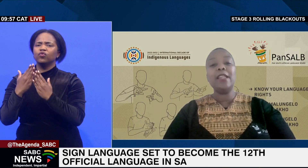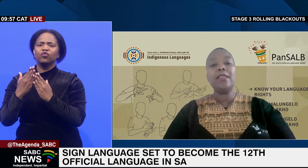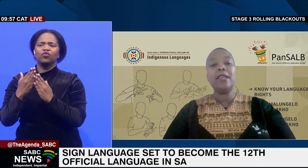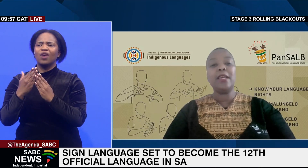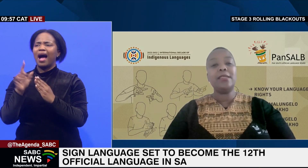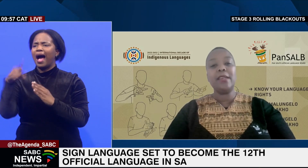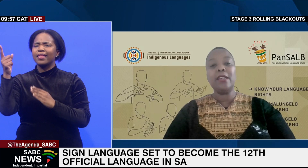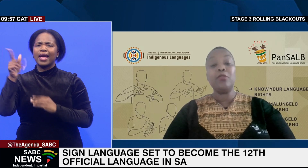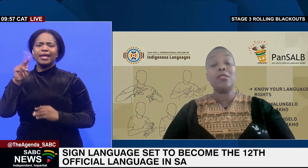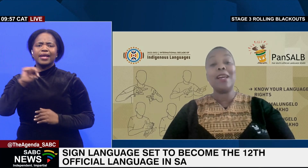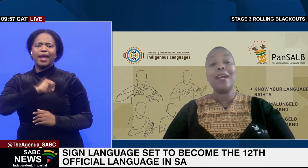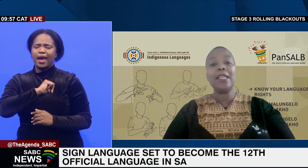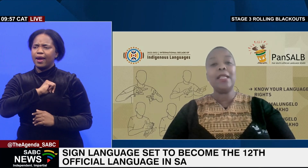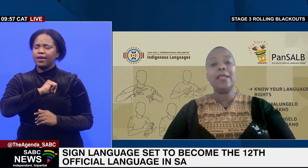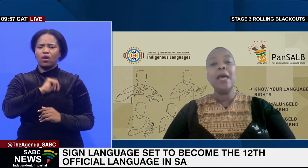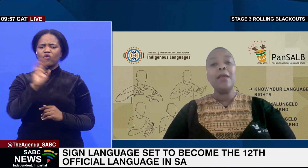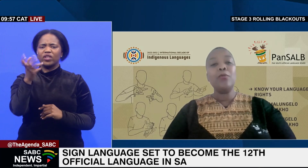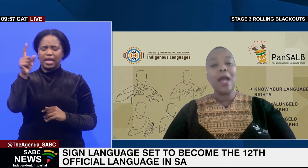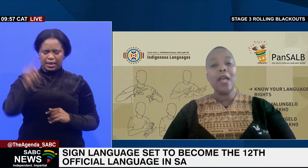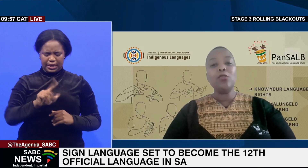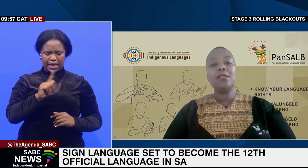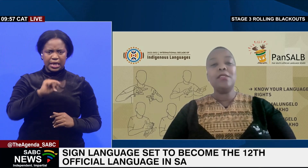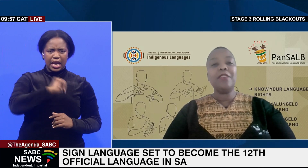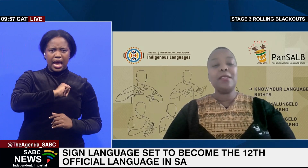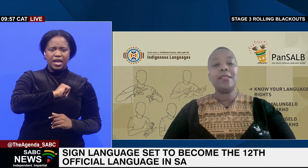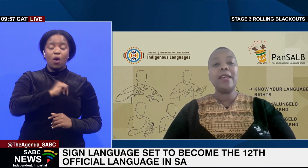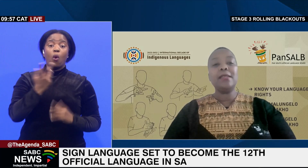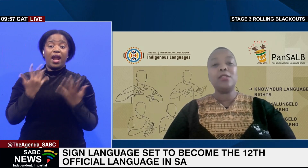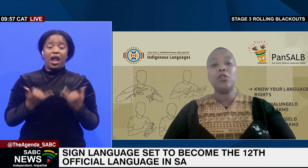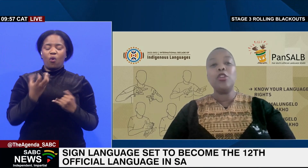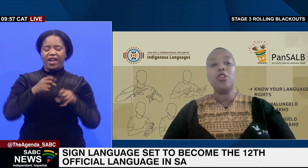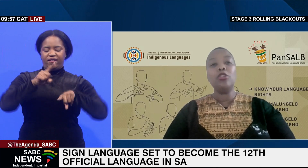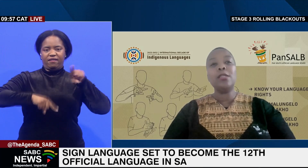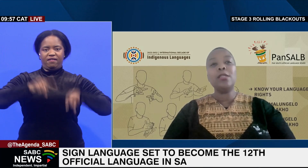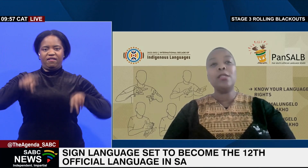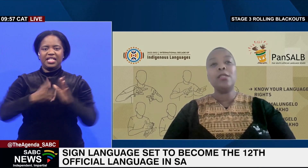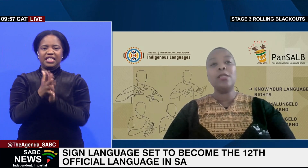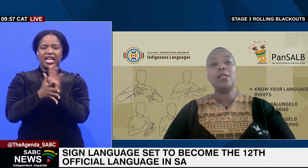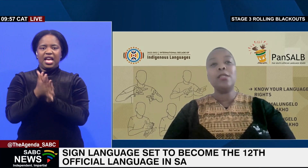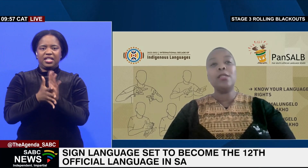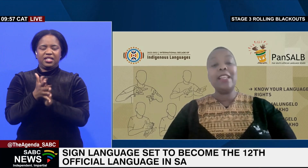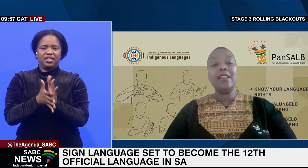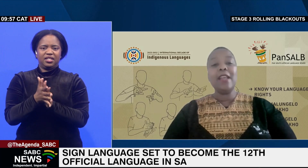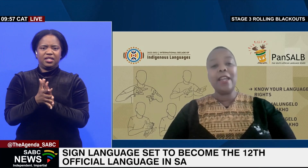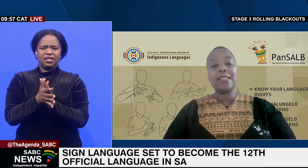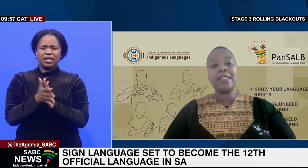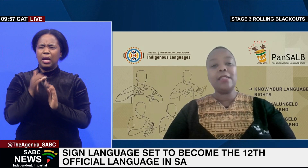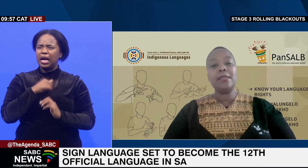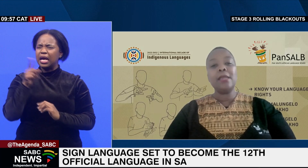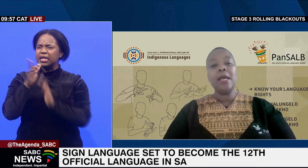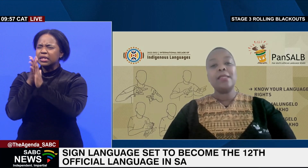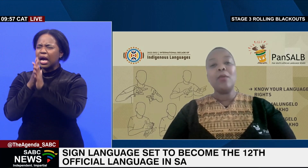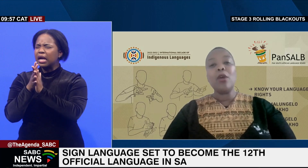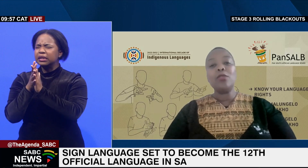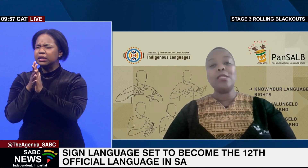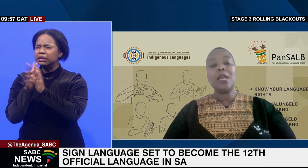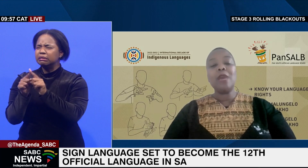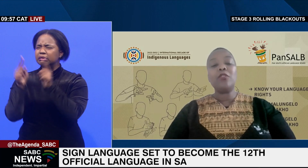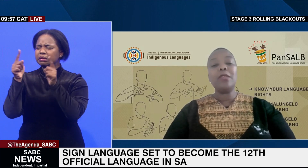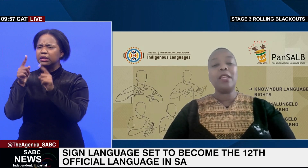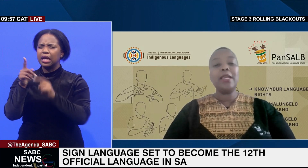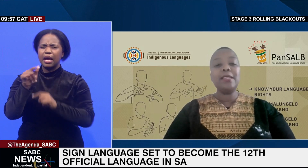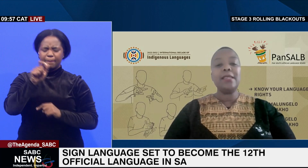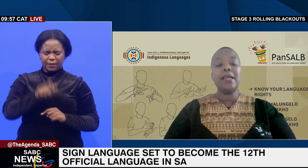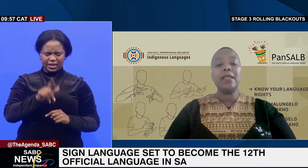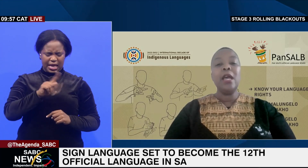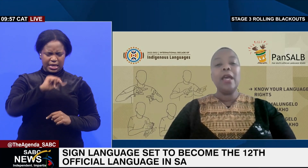learn in the KZN, because currently we are using different signs. You cannot really clearly understand someone who's coming from